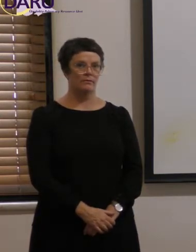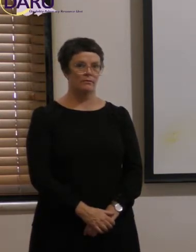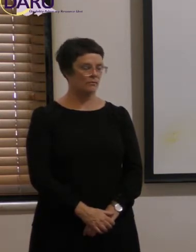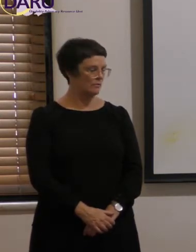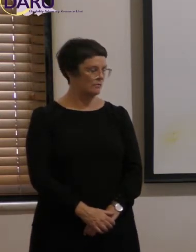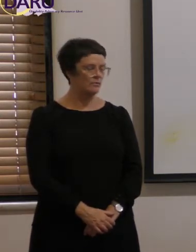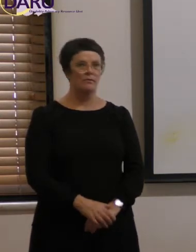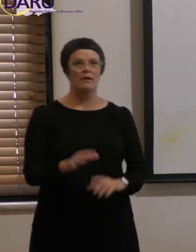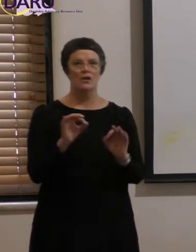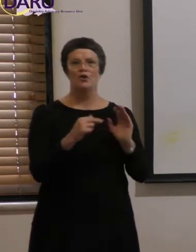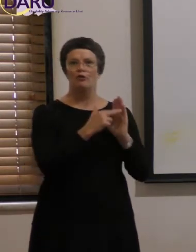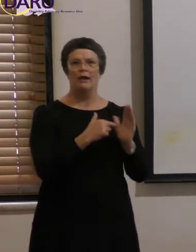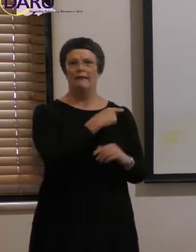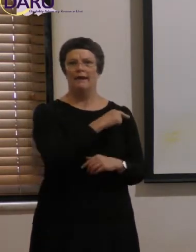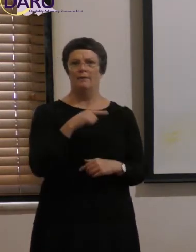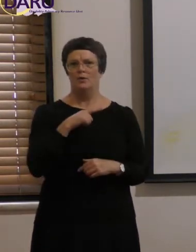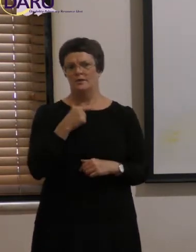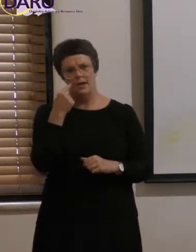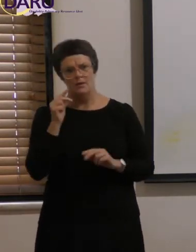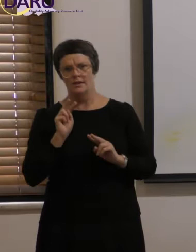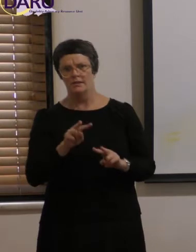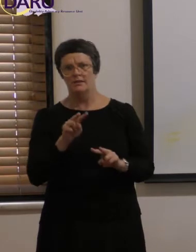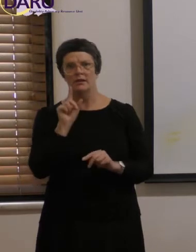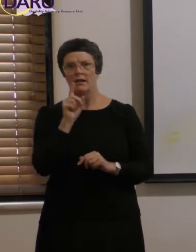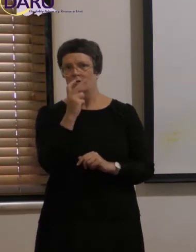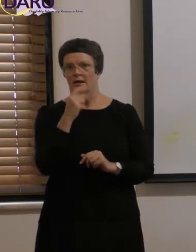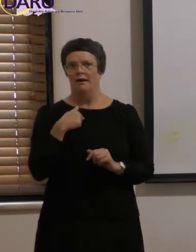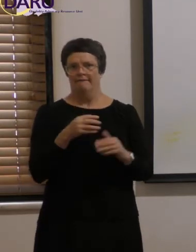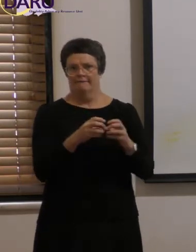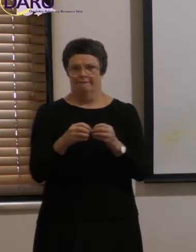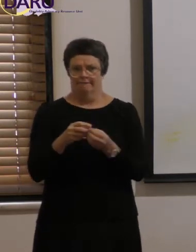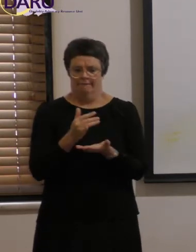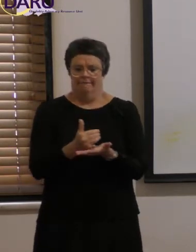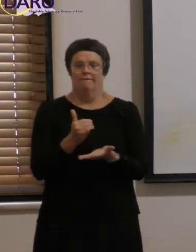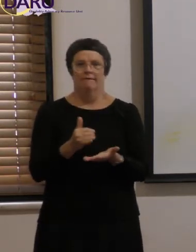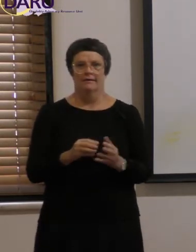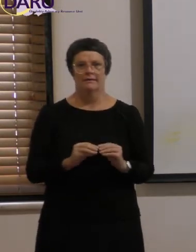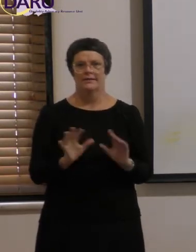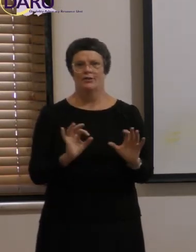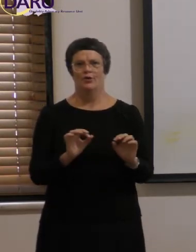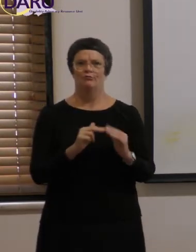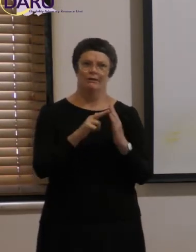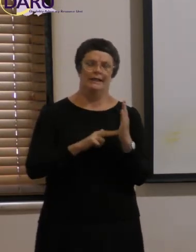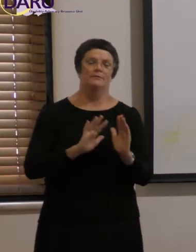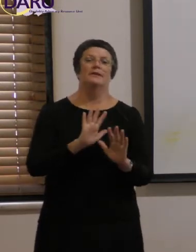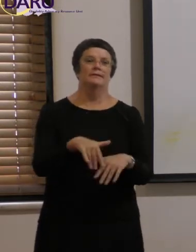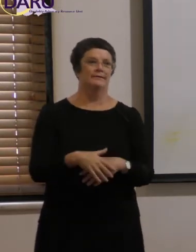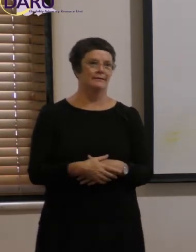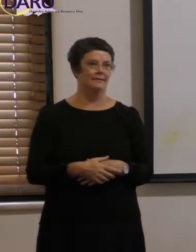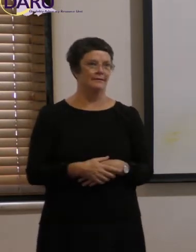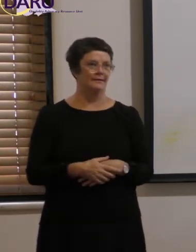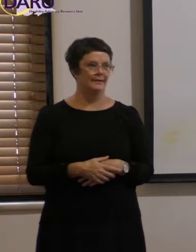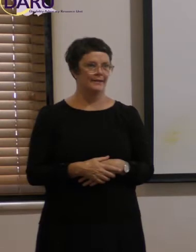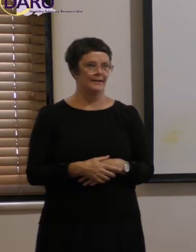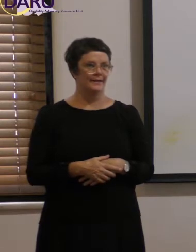Okay, don't read that because I was looking at that last night and I thought there's a typo in there. It doesn't even make sense. So, read it if you like. It will distract you for a while, but